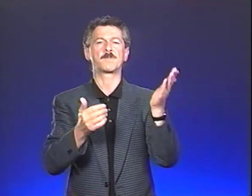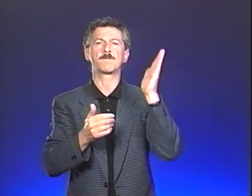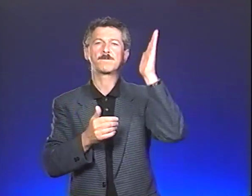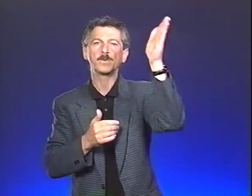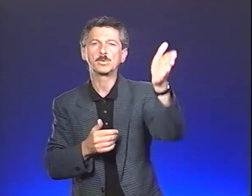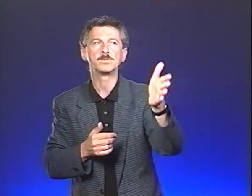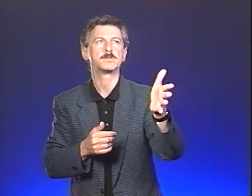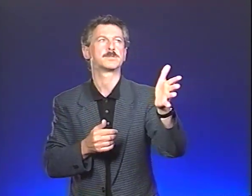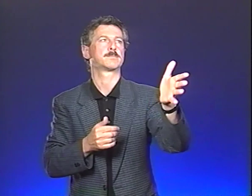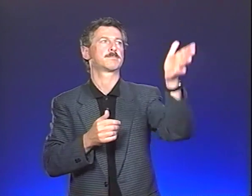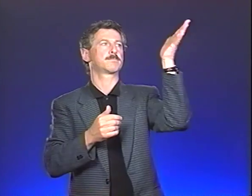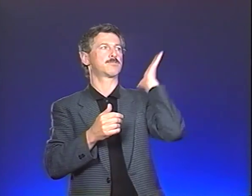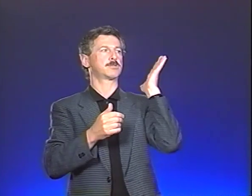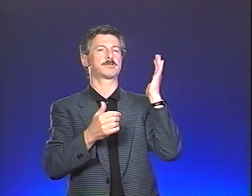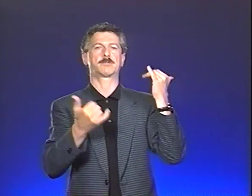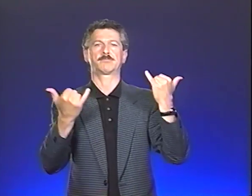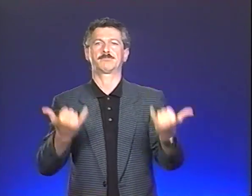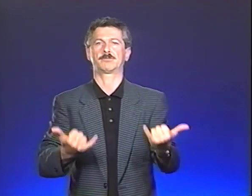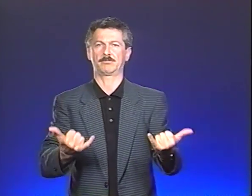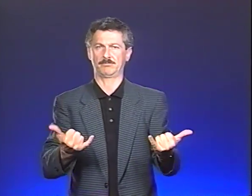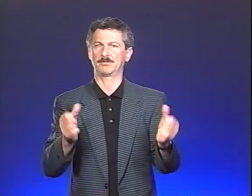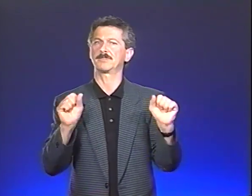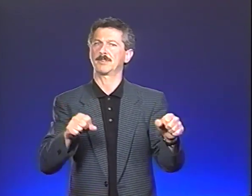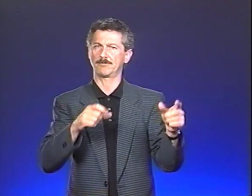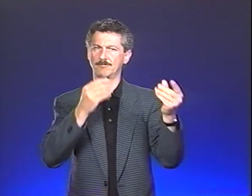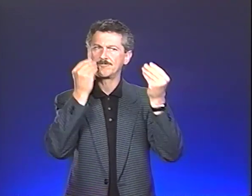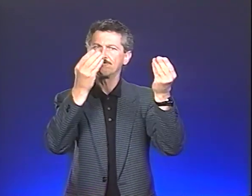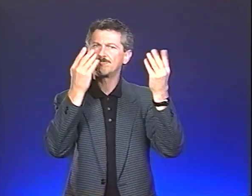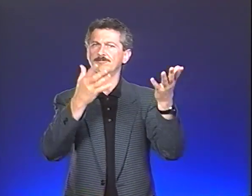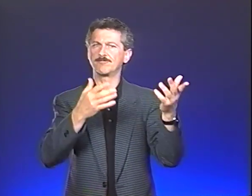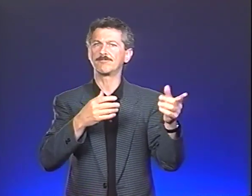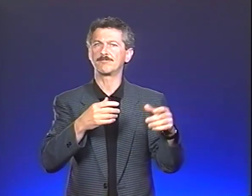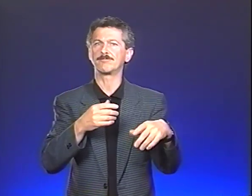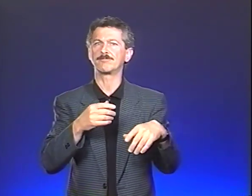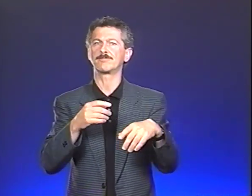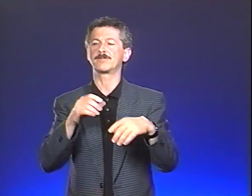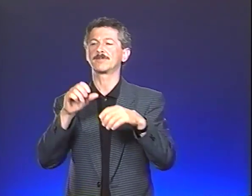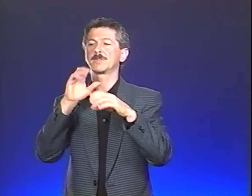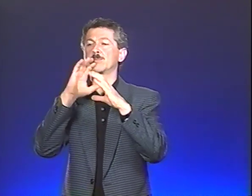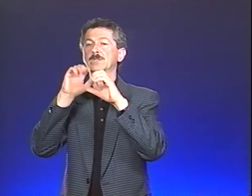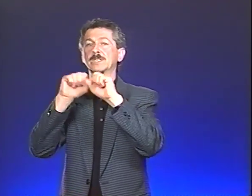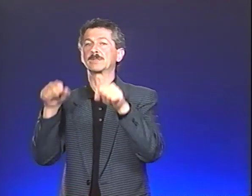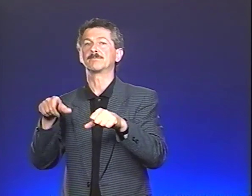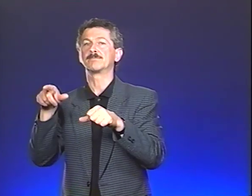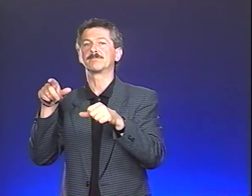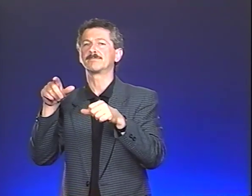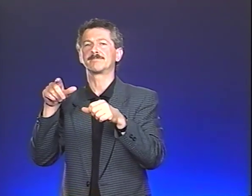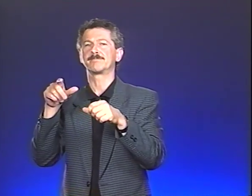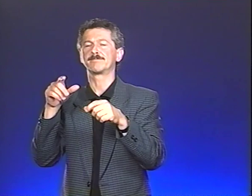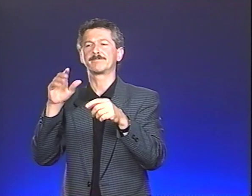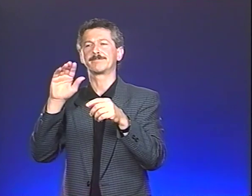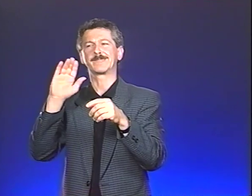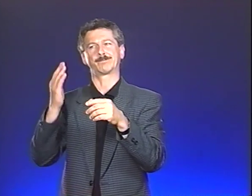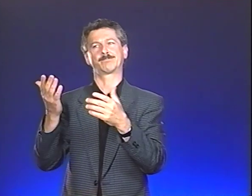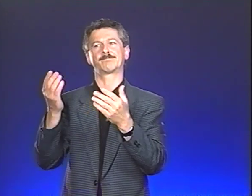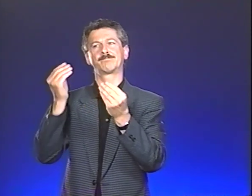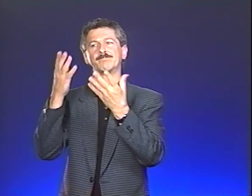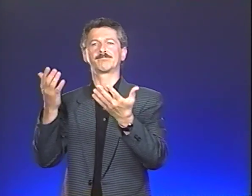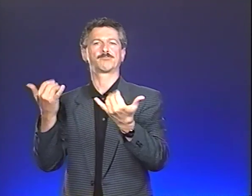Languages can also convey information relating to the past and the future, as well as the here and now. The other communication systems I've